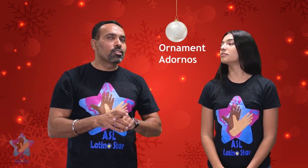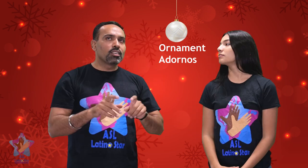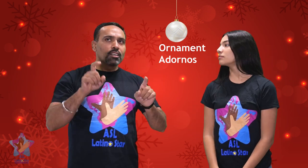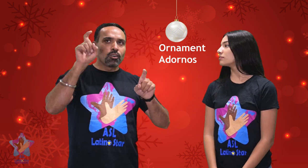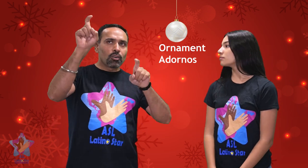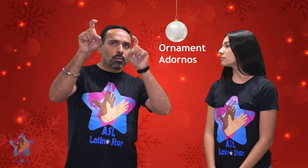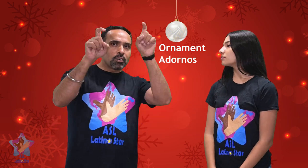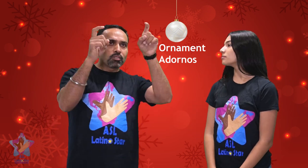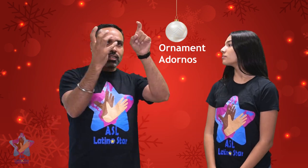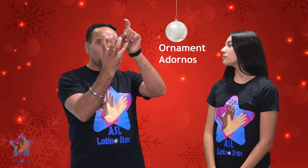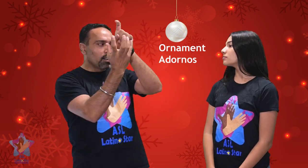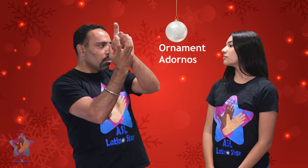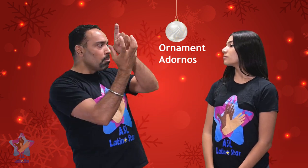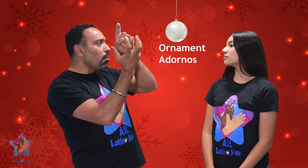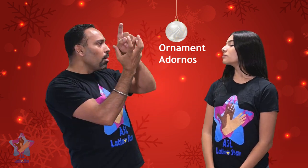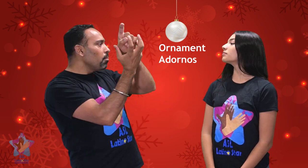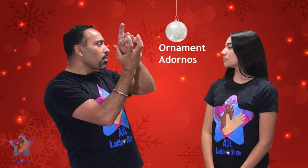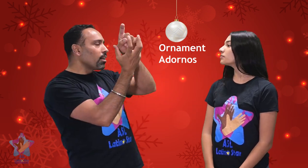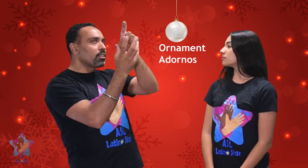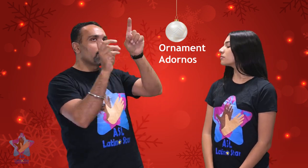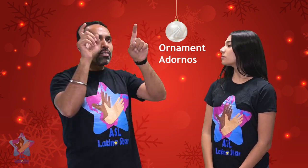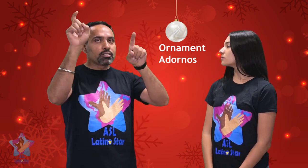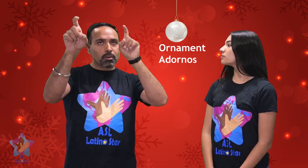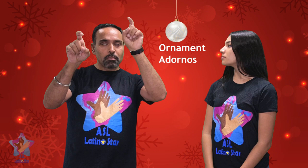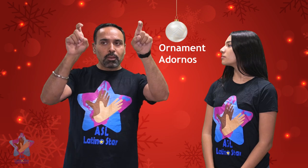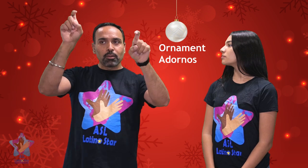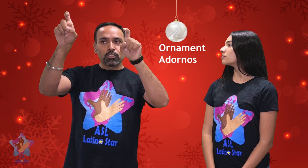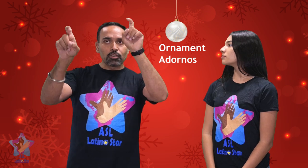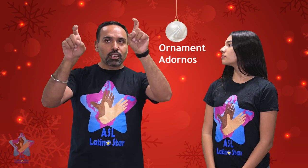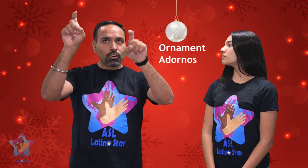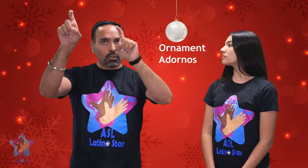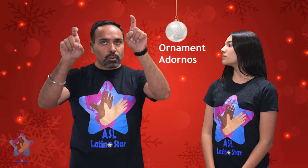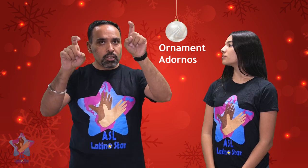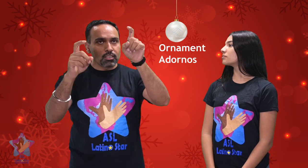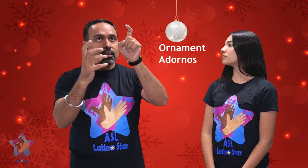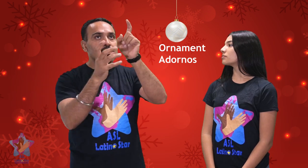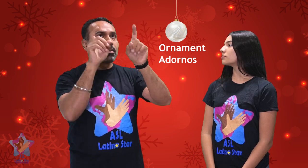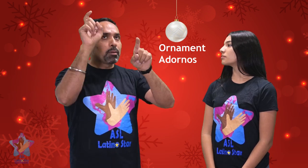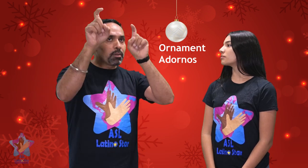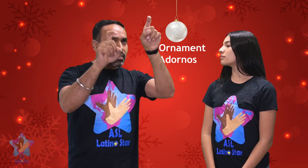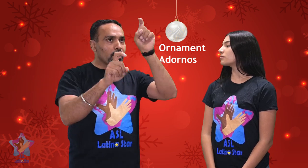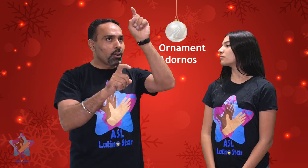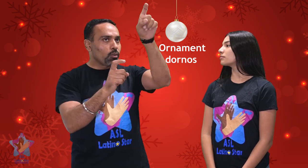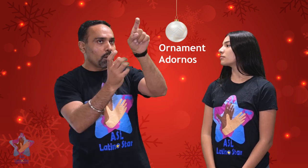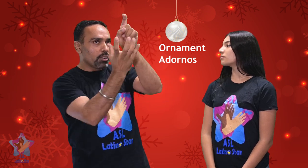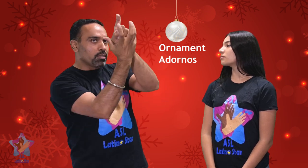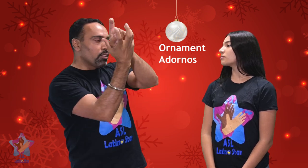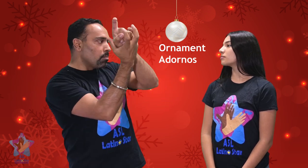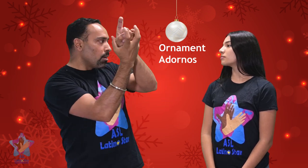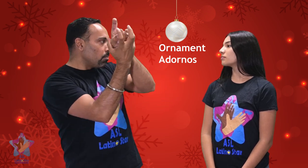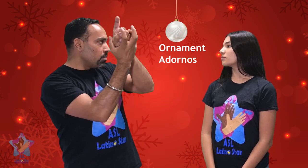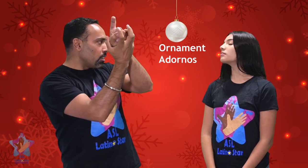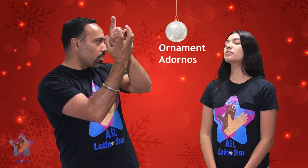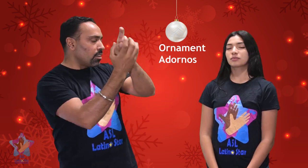You see the ornaments with a little bulb. Right there. Or some people use like ornament. Some people say like ornaments with a bulb. Like that.